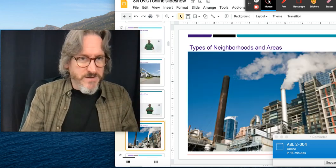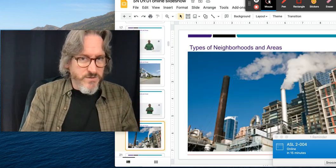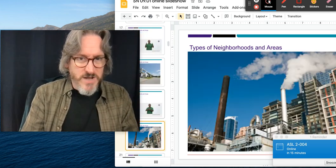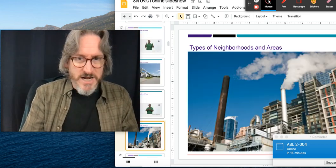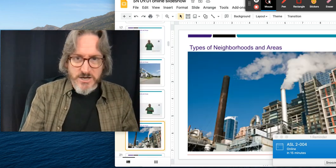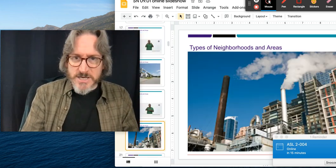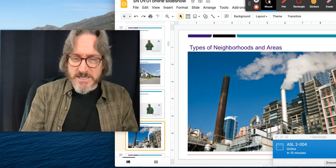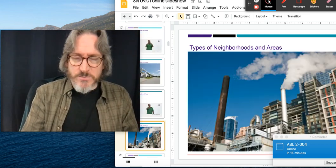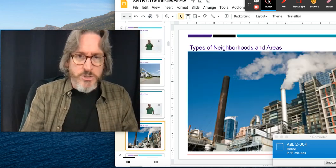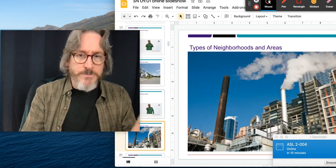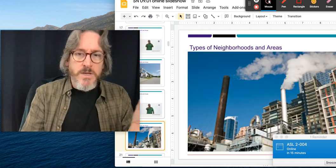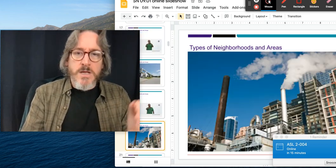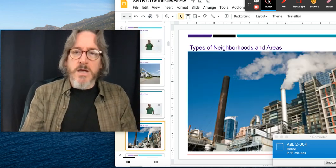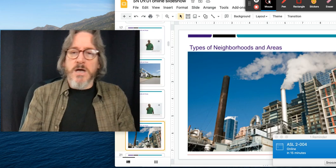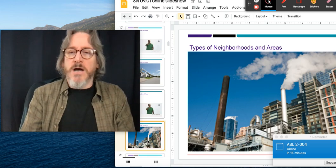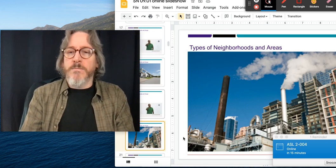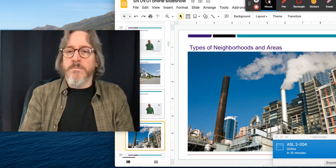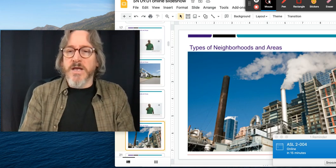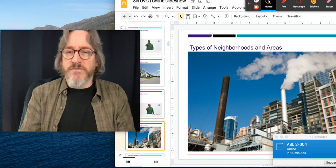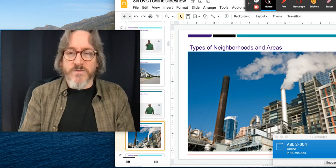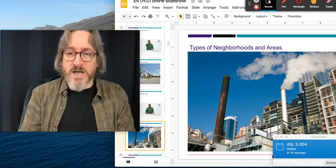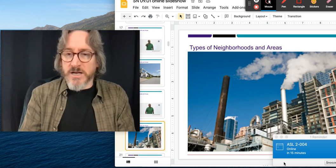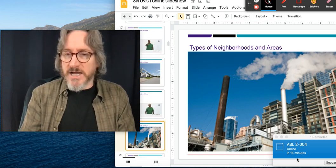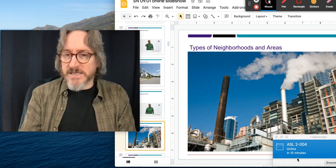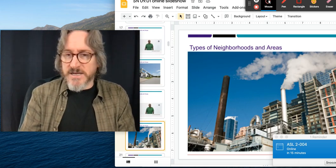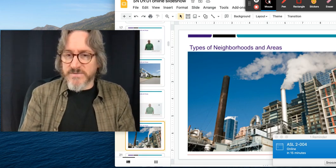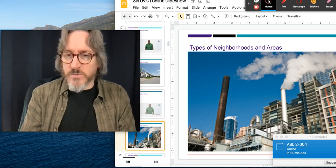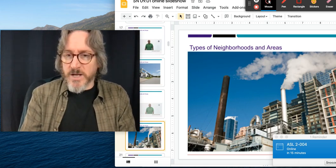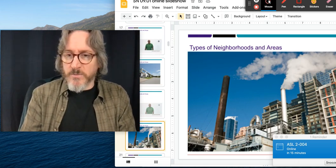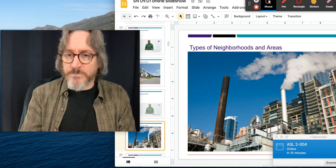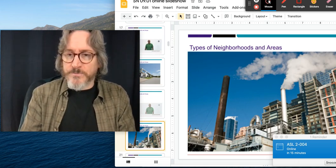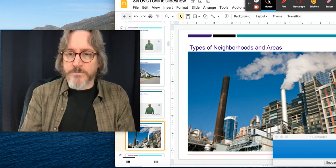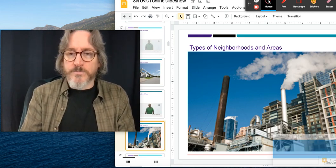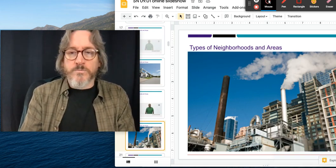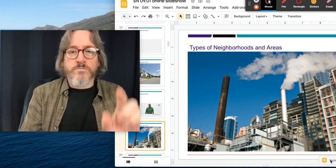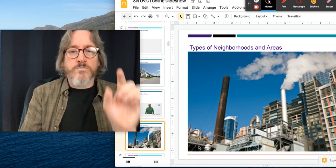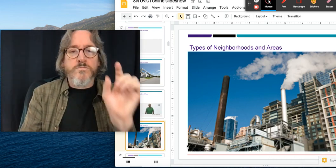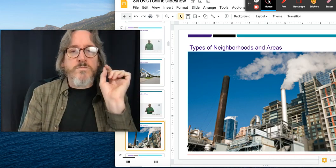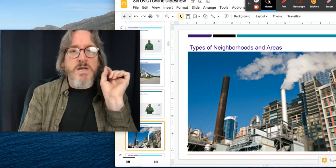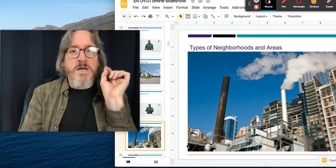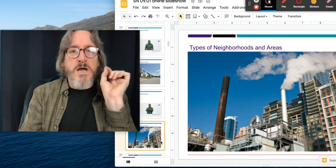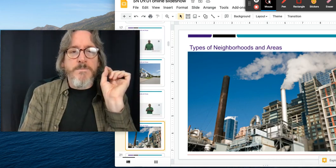the same stuff you've got in your textbook. And if you have the online stuff as well.